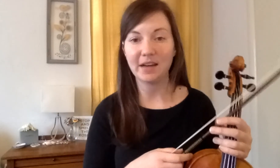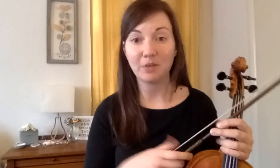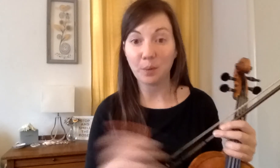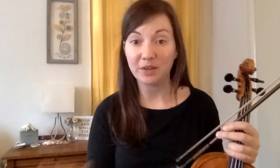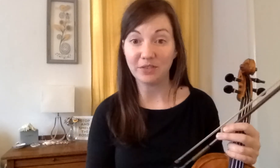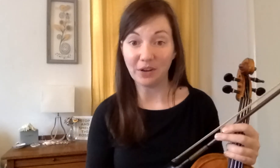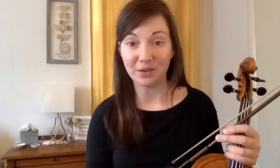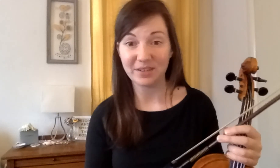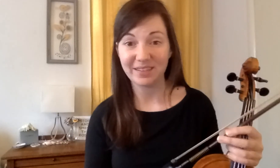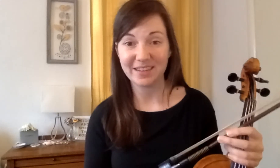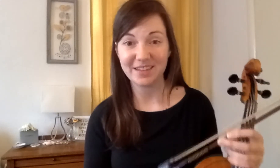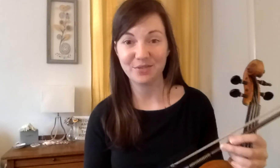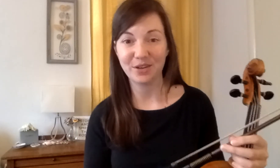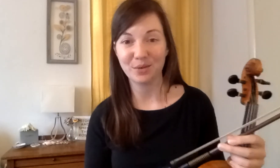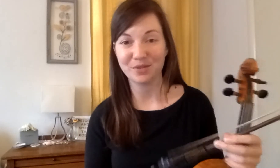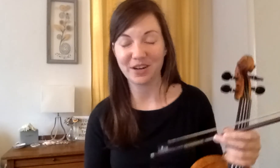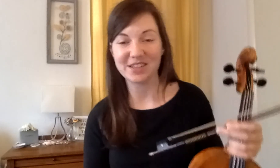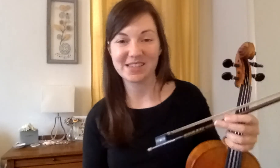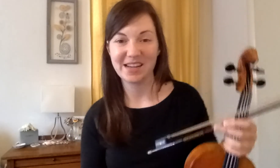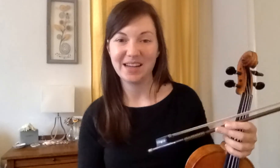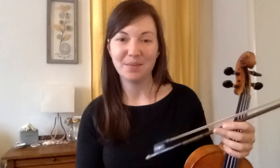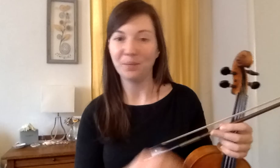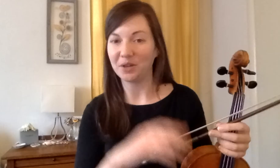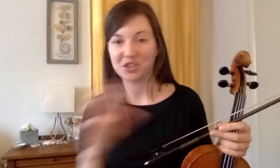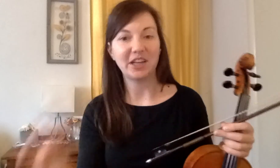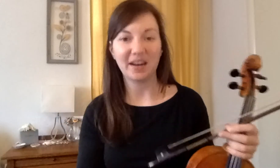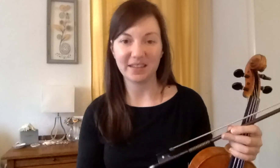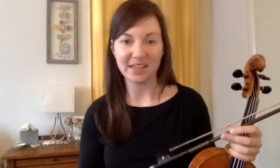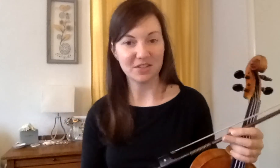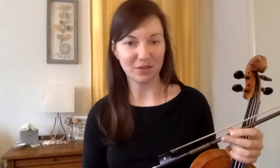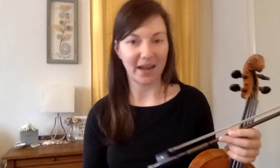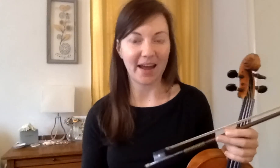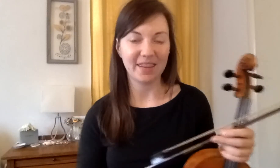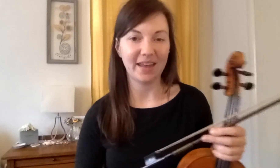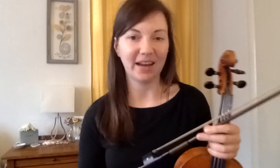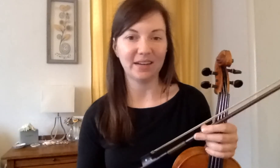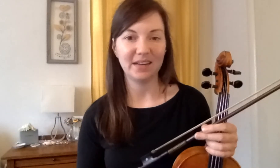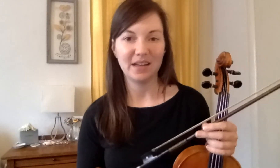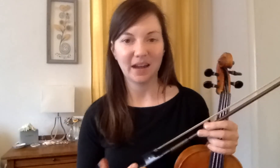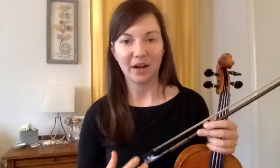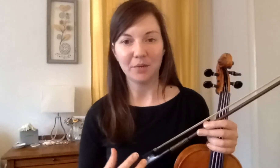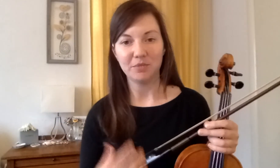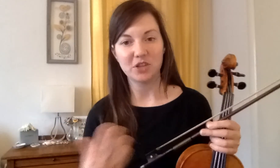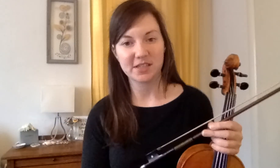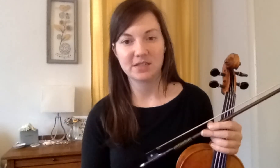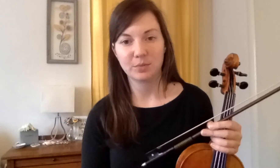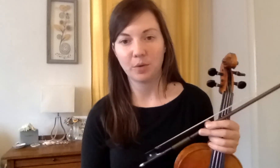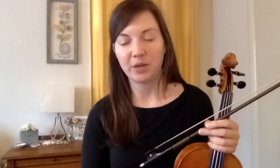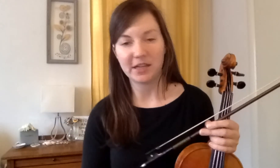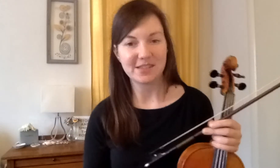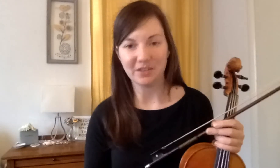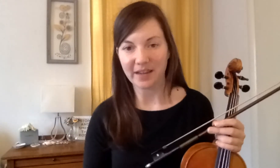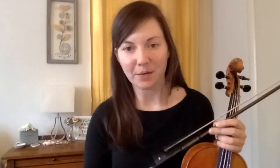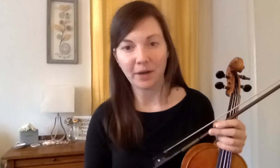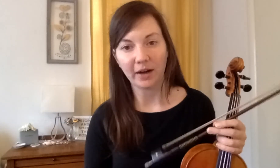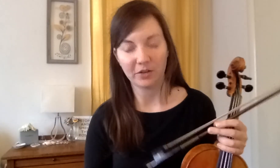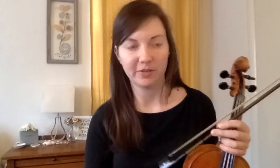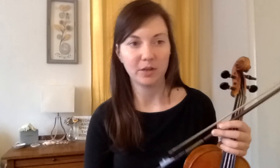would have known that the fiddle refers more generically to that than just what we consider like American fiddle